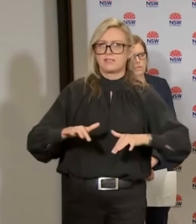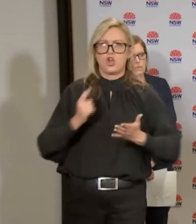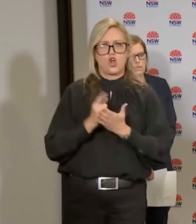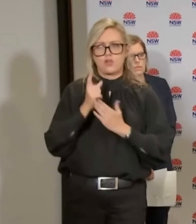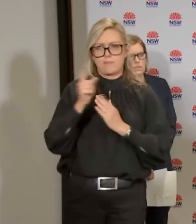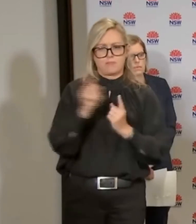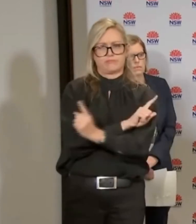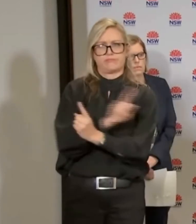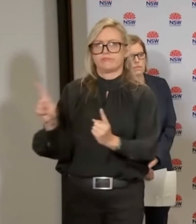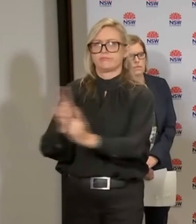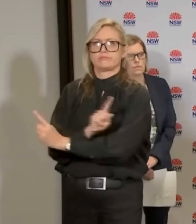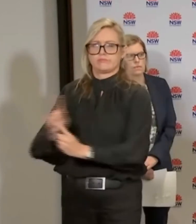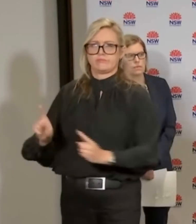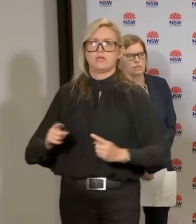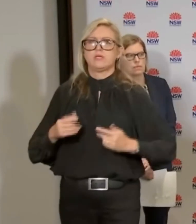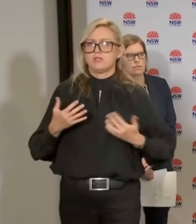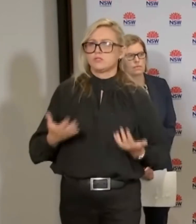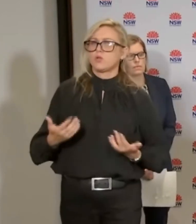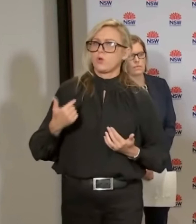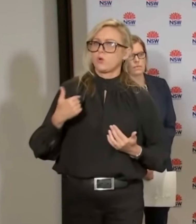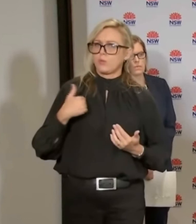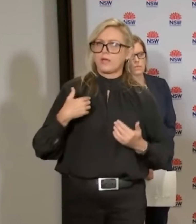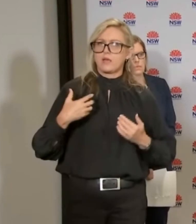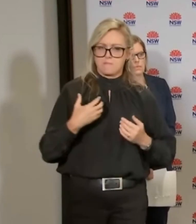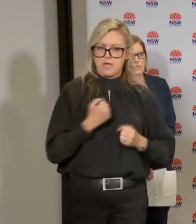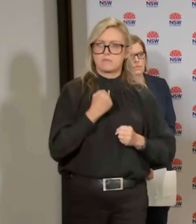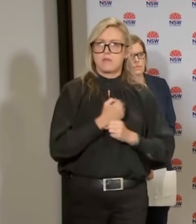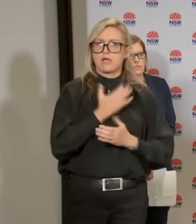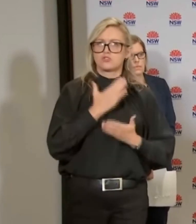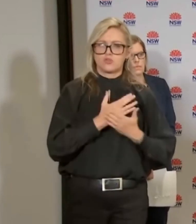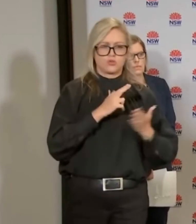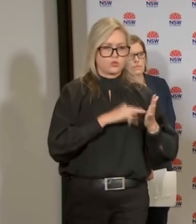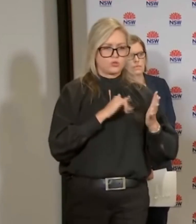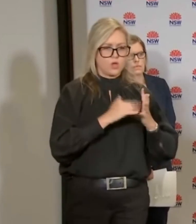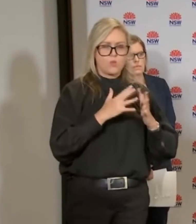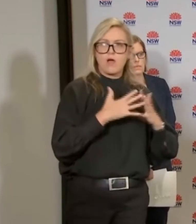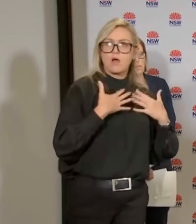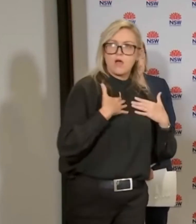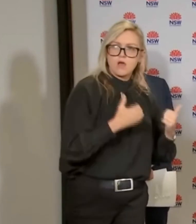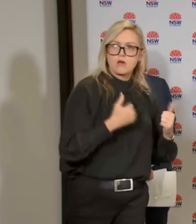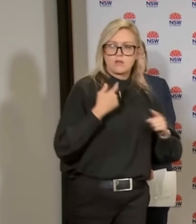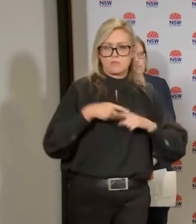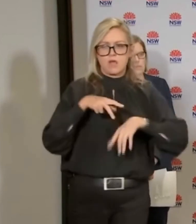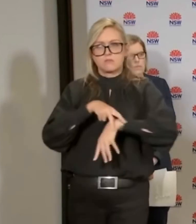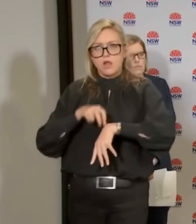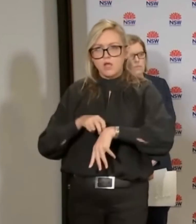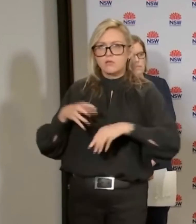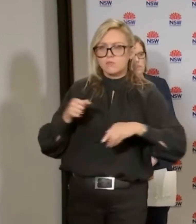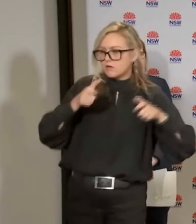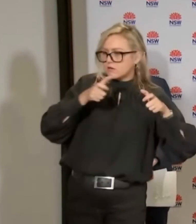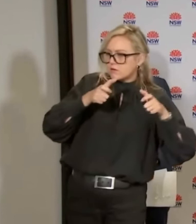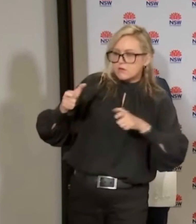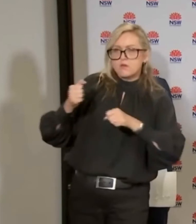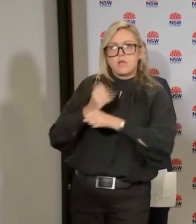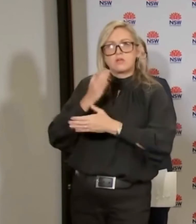as vigilant. But it also means New South Wales Health and Police will continue to work with the federal agencies to make the system as tight as possible. And if we